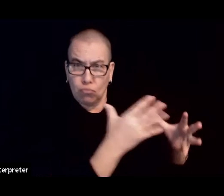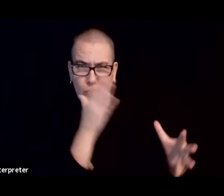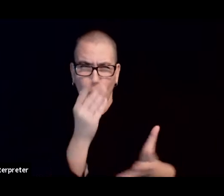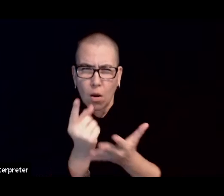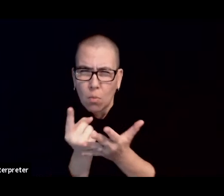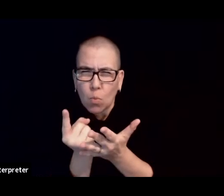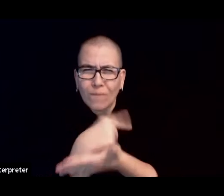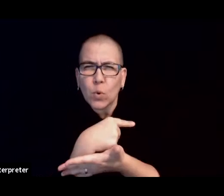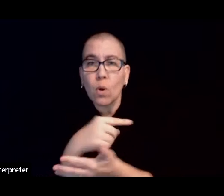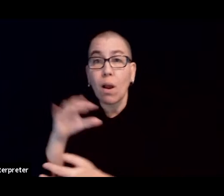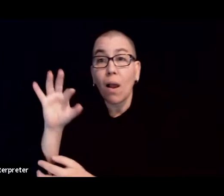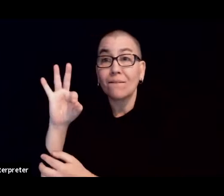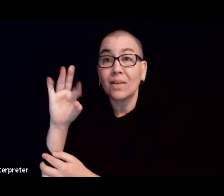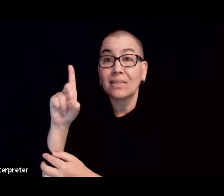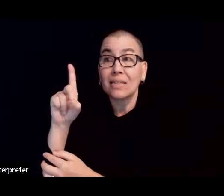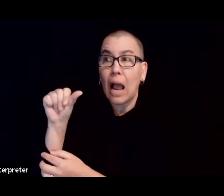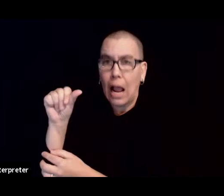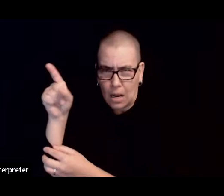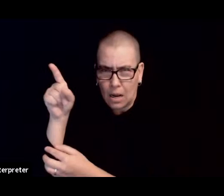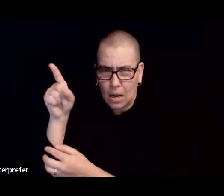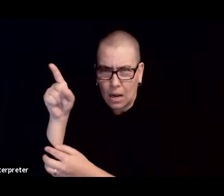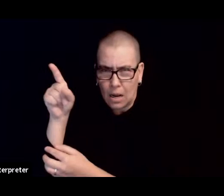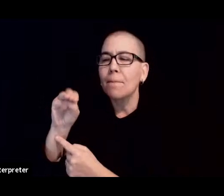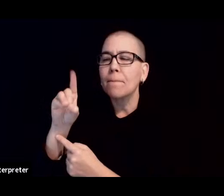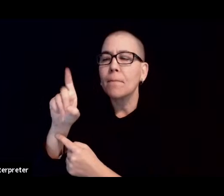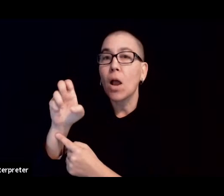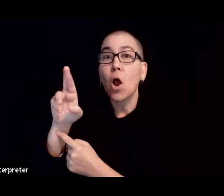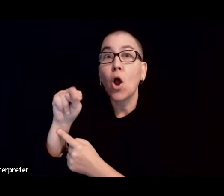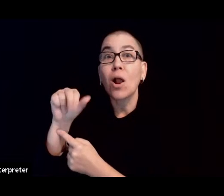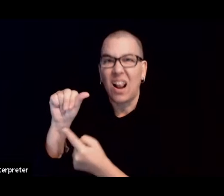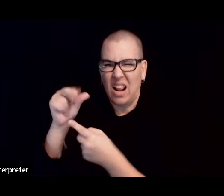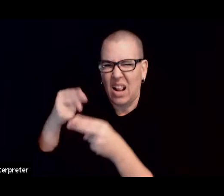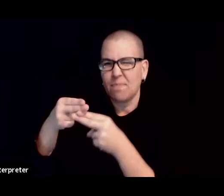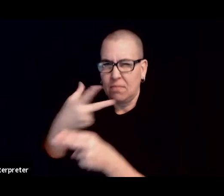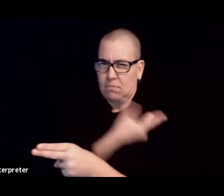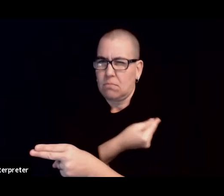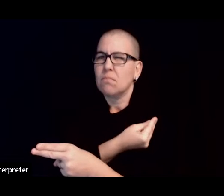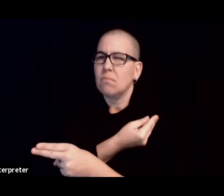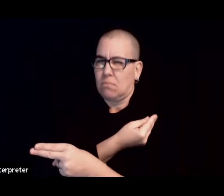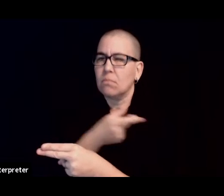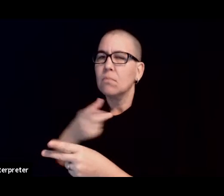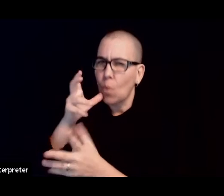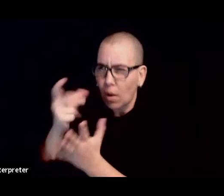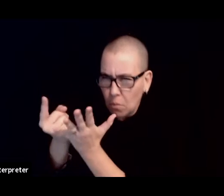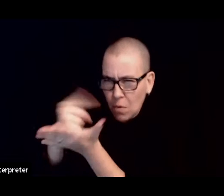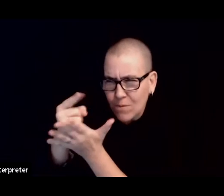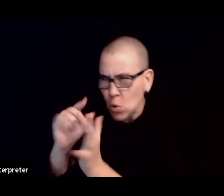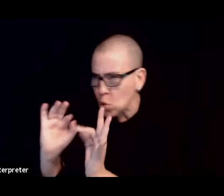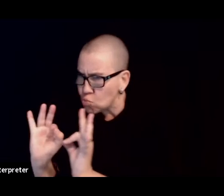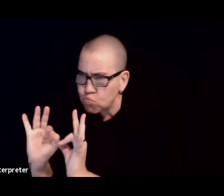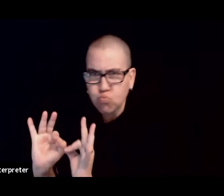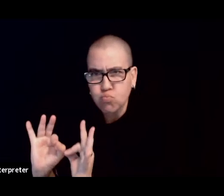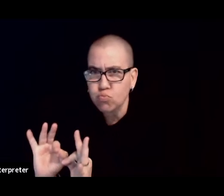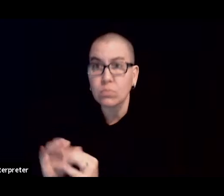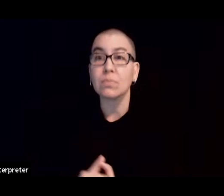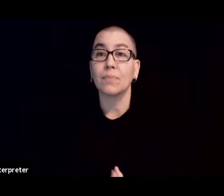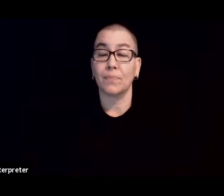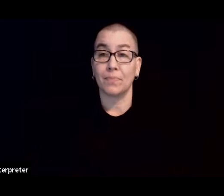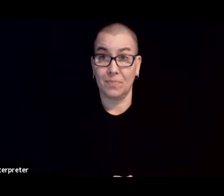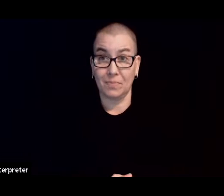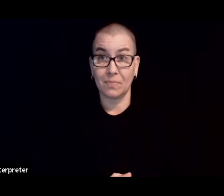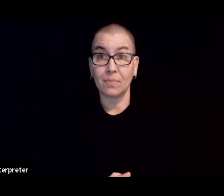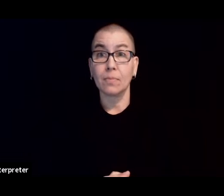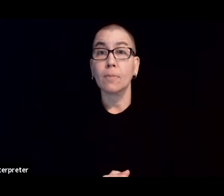and making recommendations. The FDA, or excuse me, VRBPAC has reviewed the Moderna